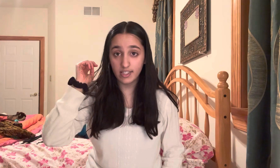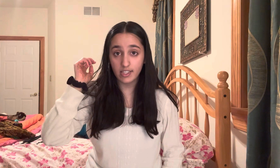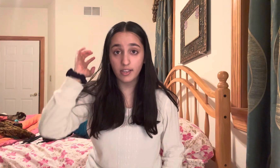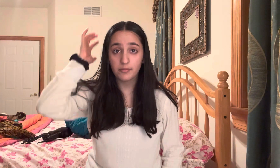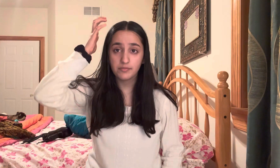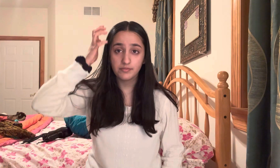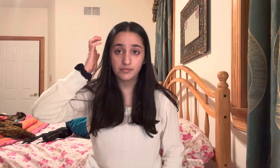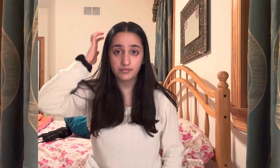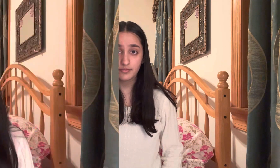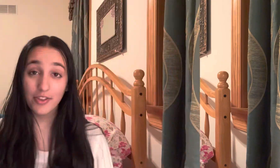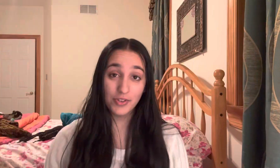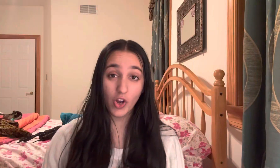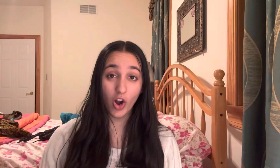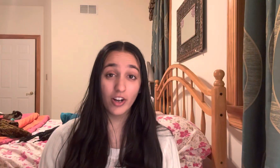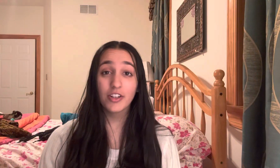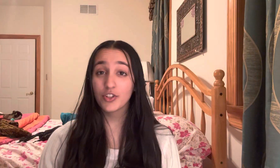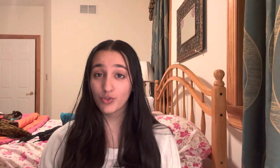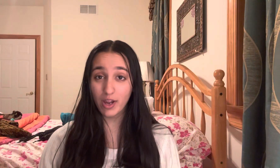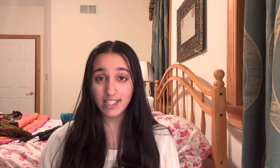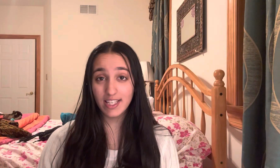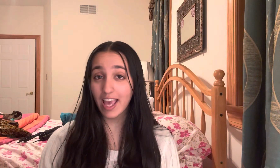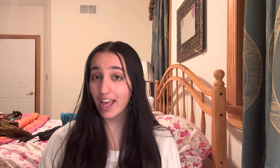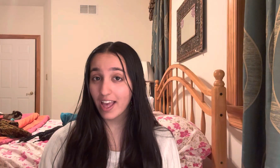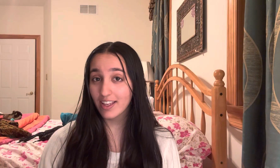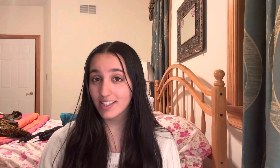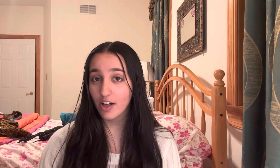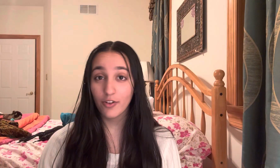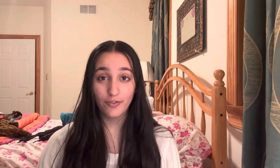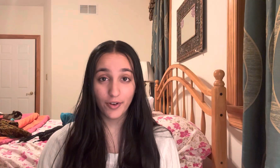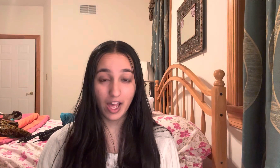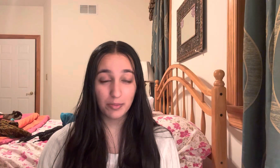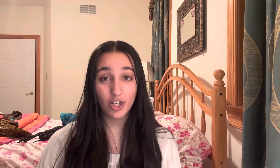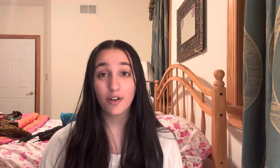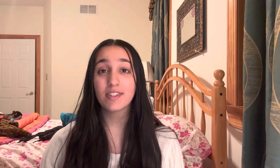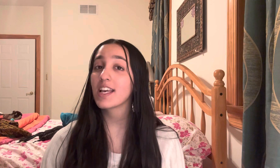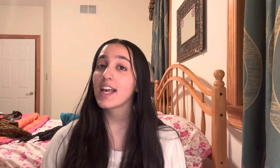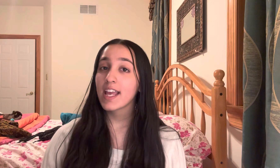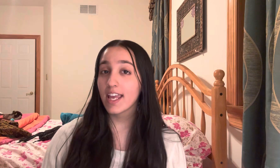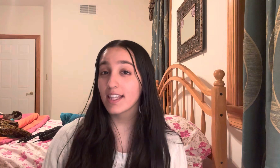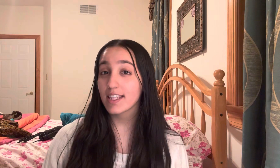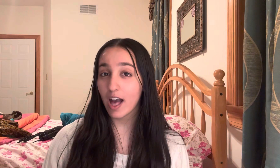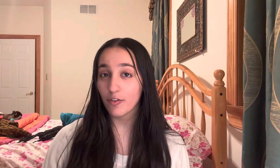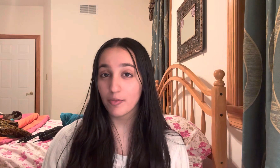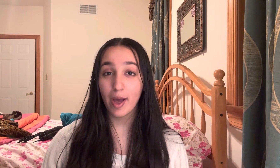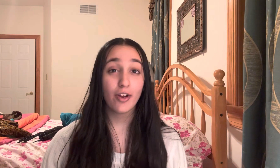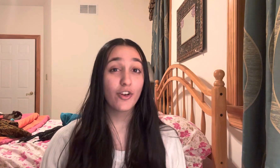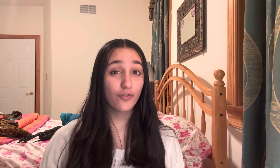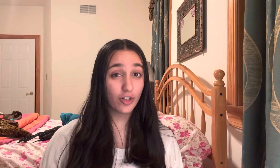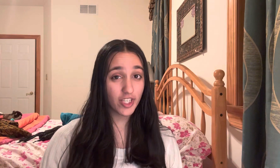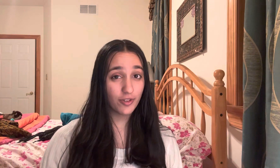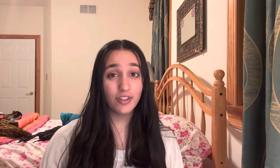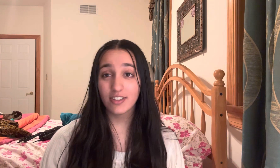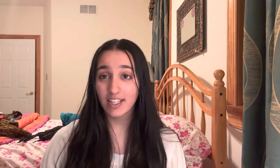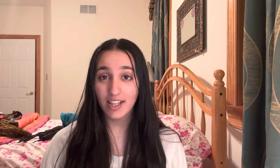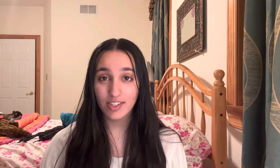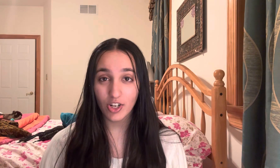Dizzy. And those are 20 ASL vocab terms and the alphabet for you to get